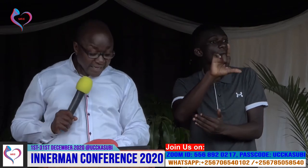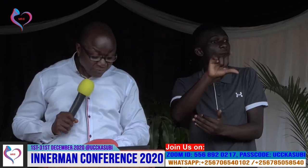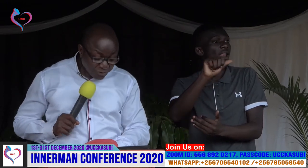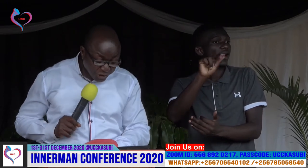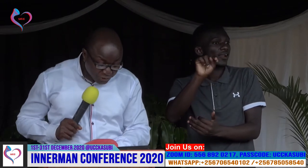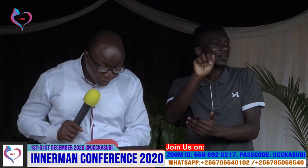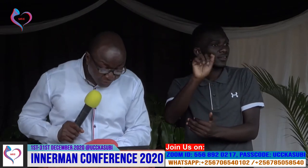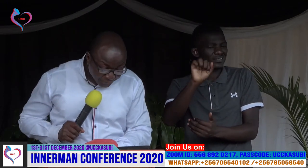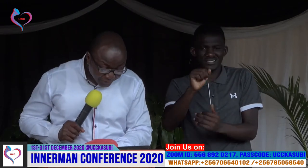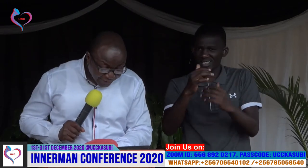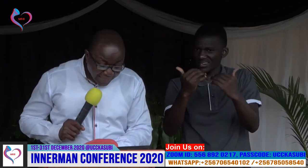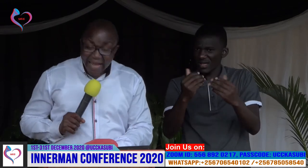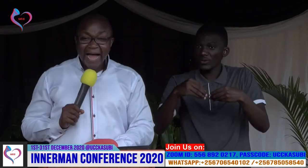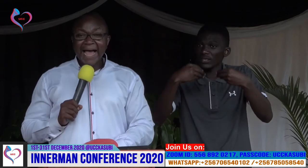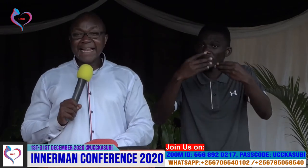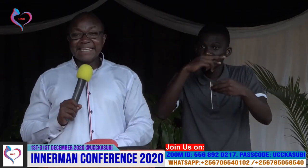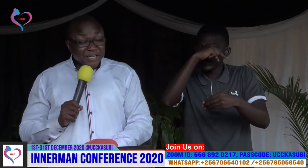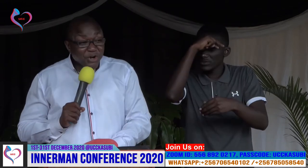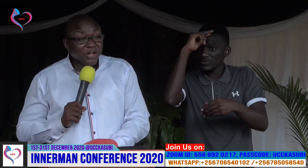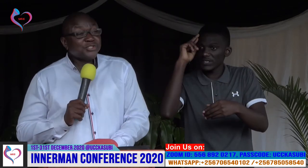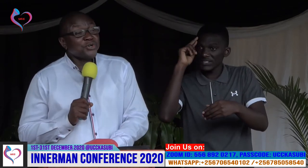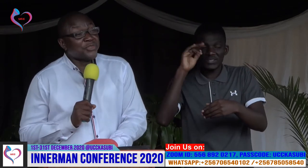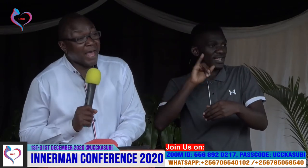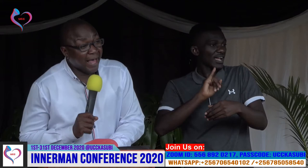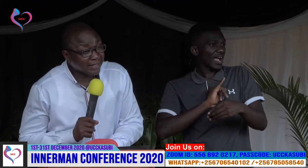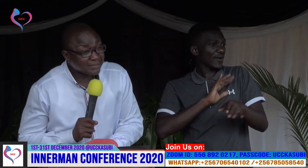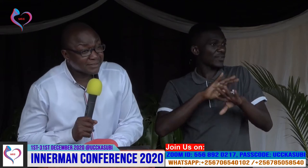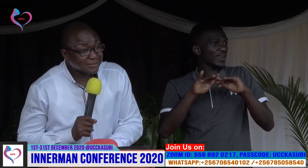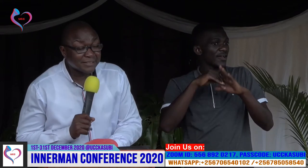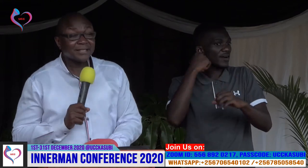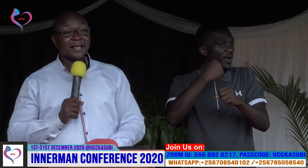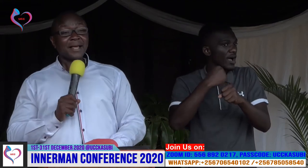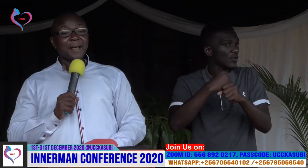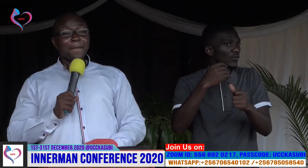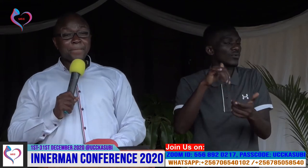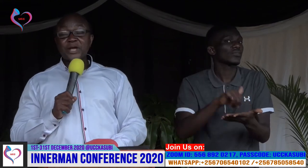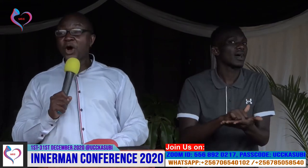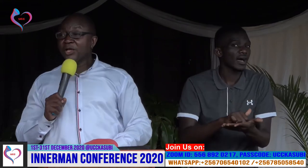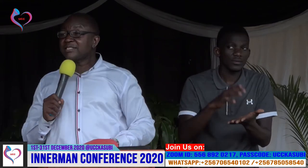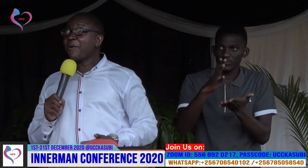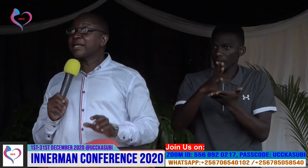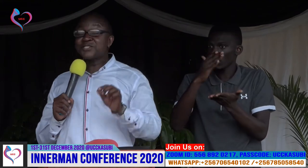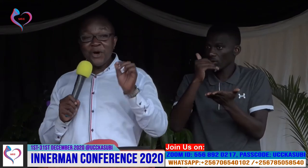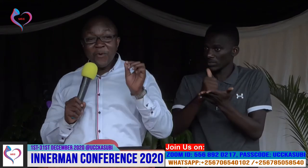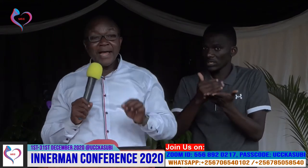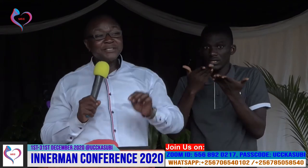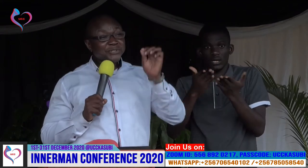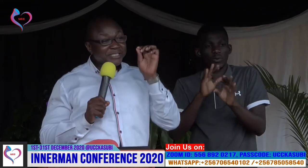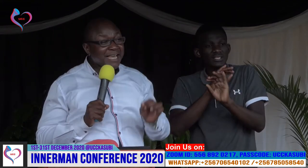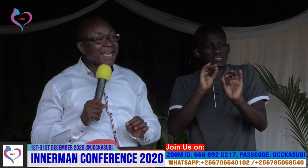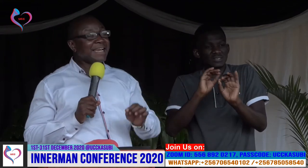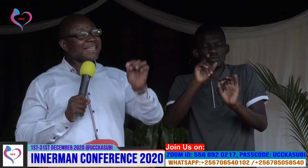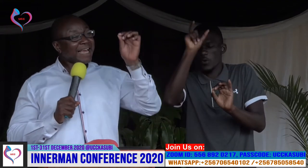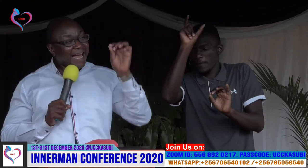And he gives reason. I did not do that because there was no one